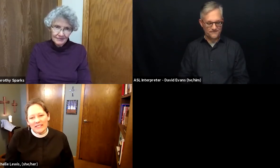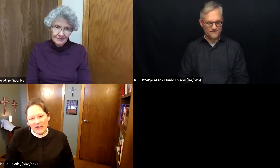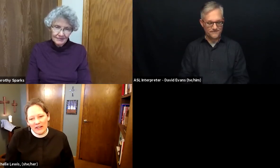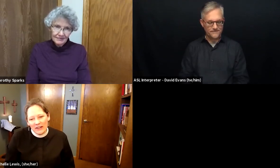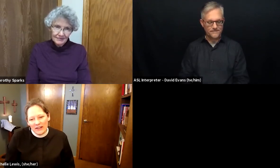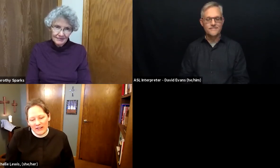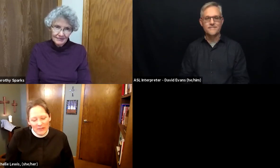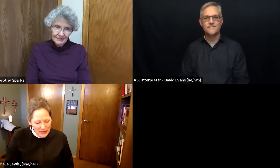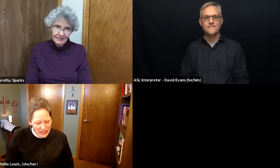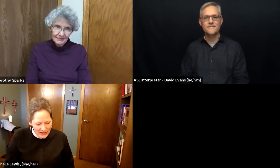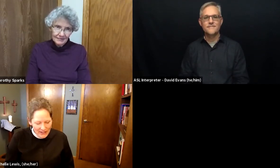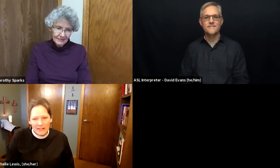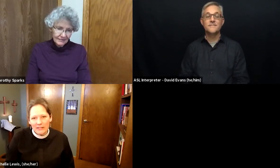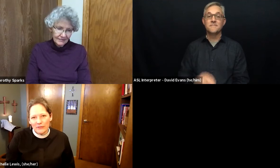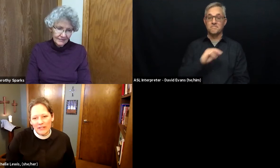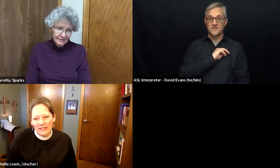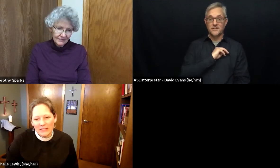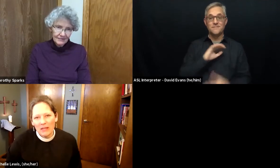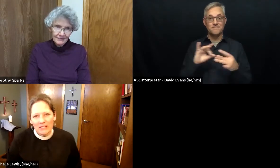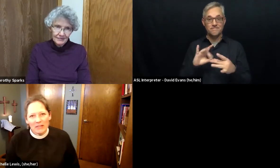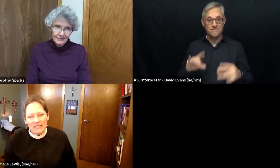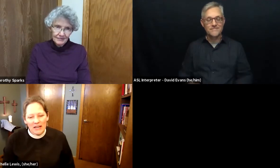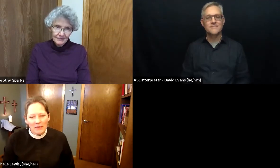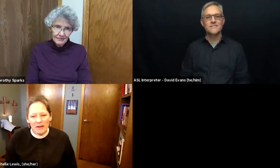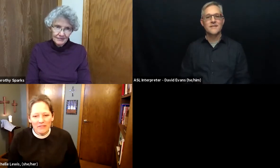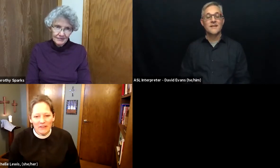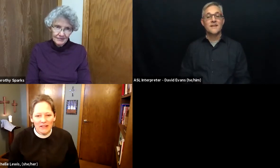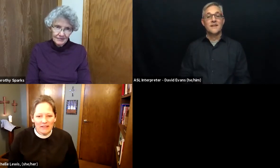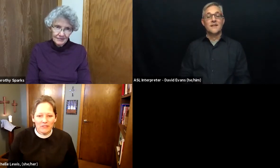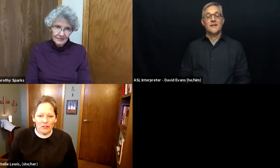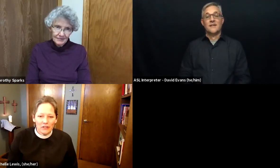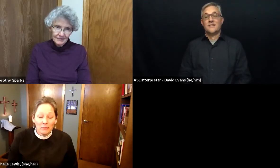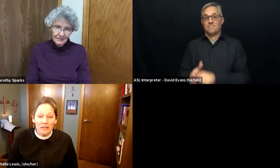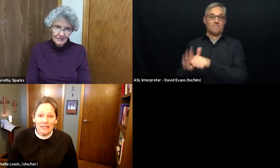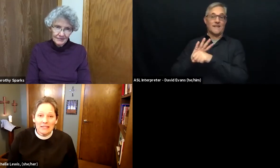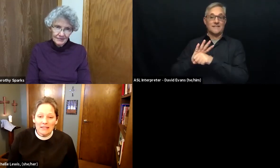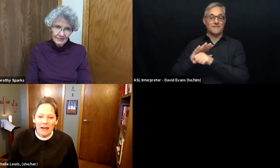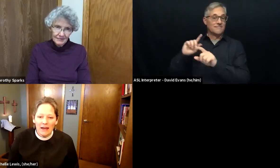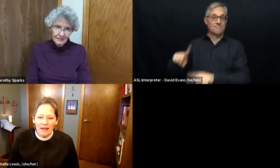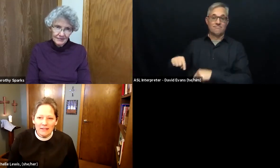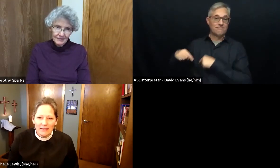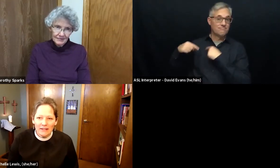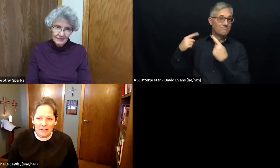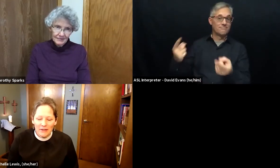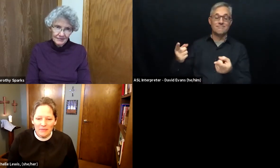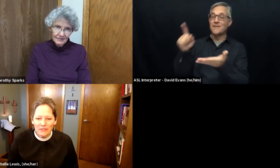Always, every week during this pandemic time, I feel like sharing the peace